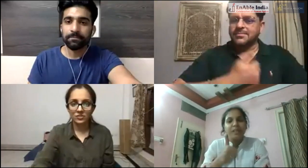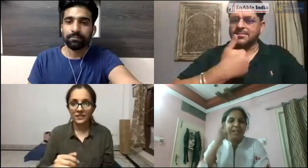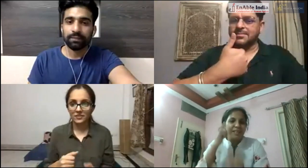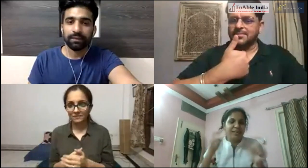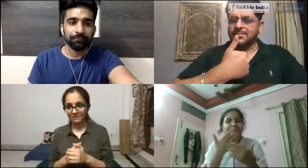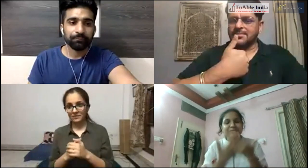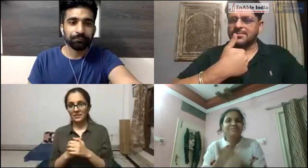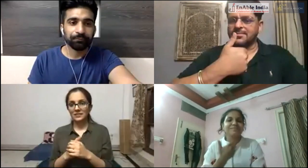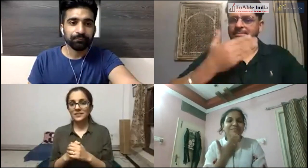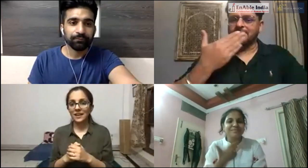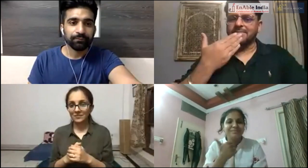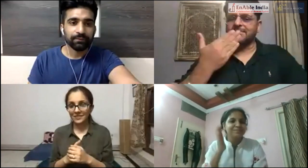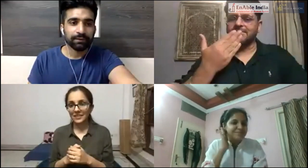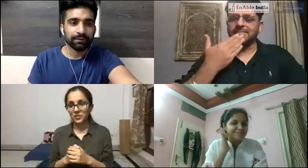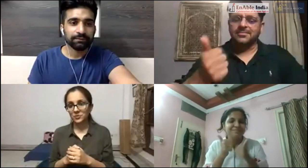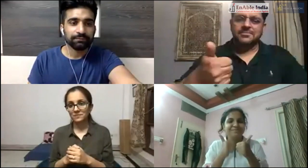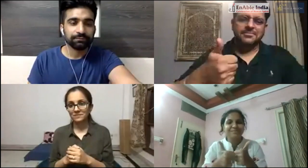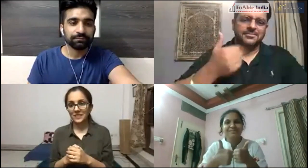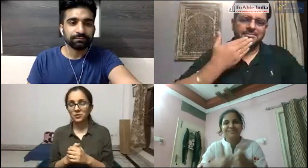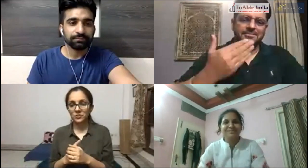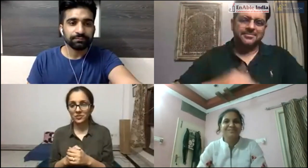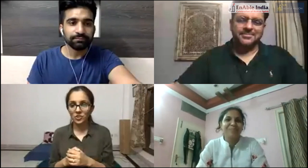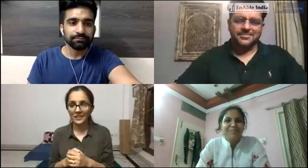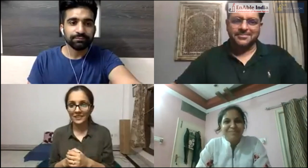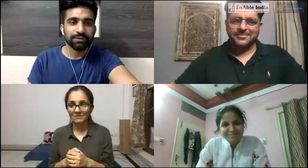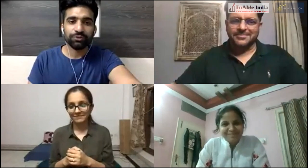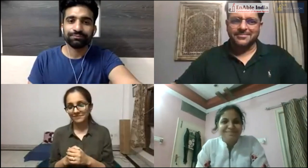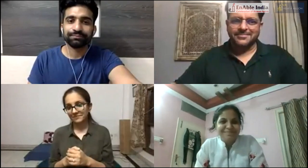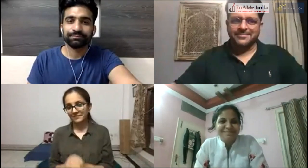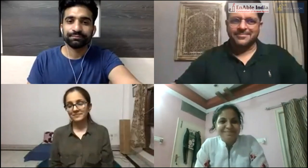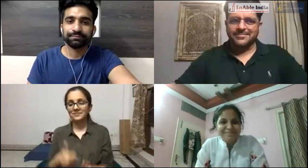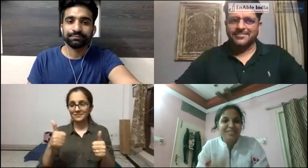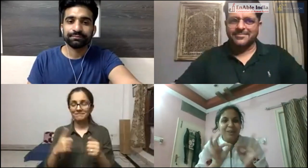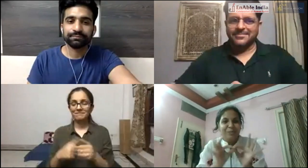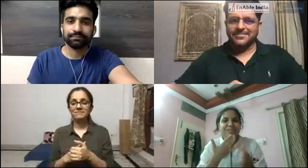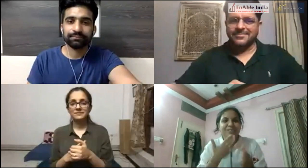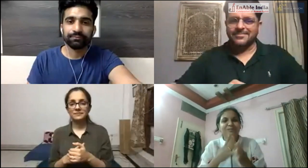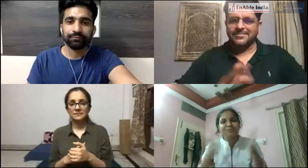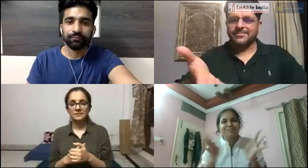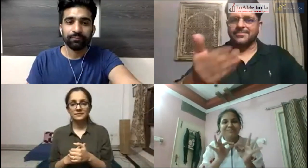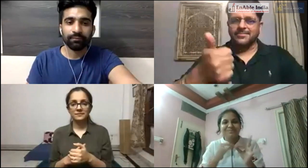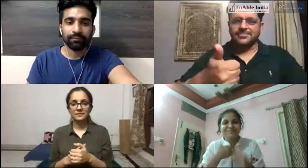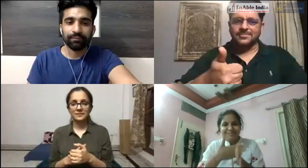Right, right. Yep. Yeah, thank you for sharing. So